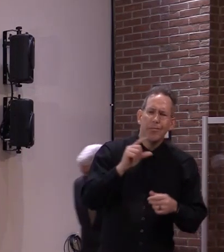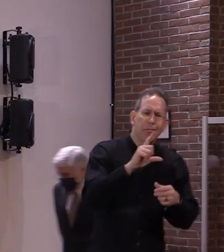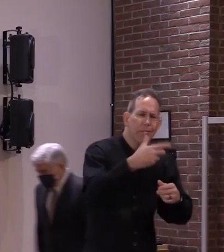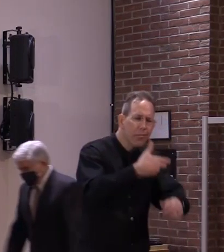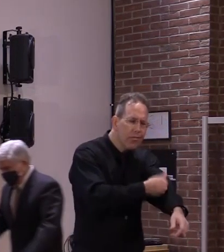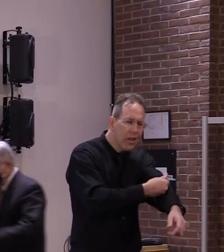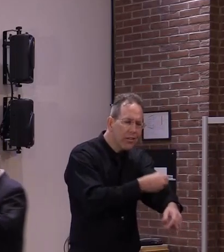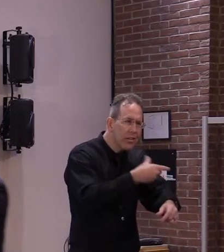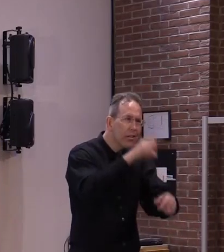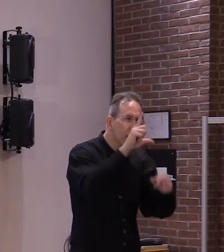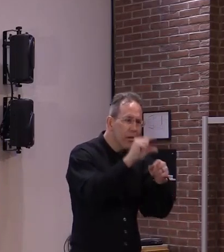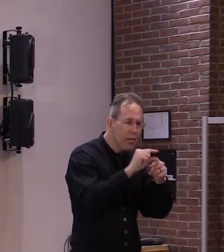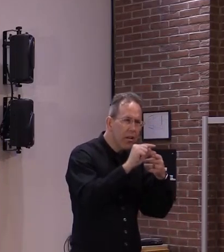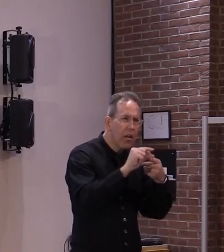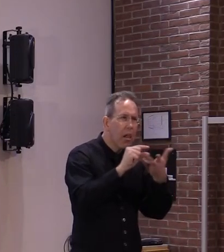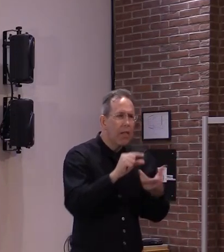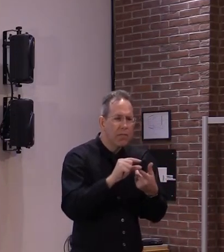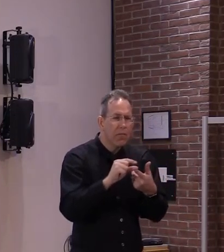I don't have that.